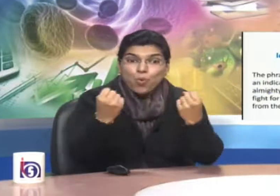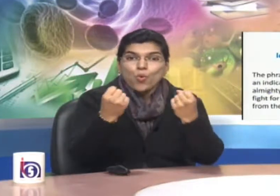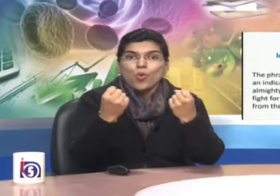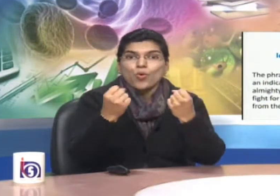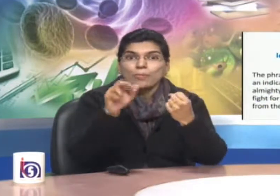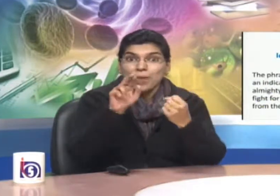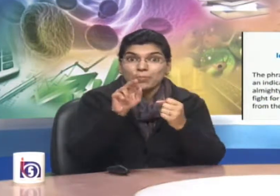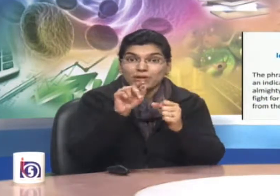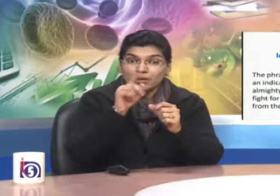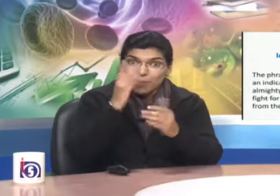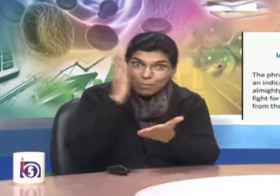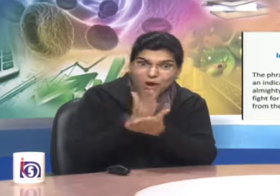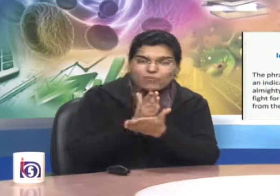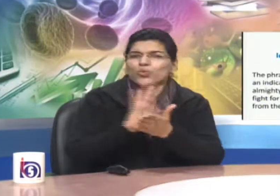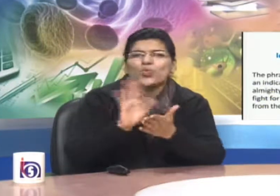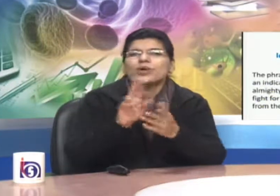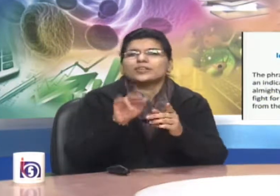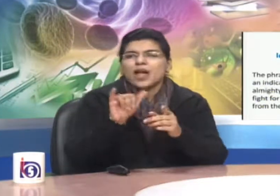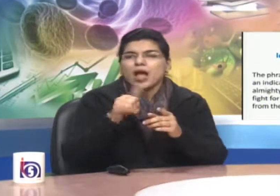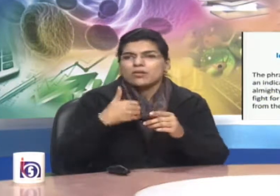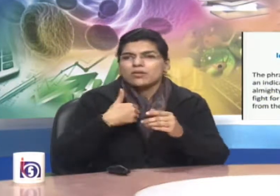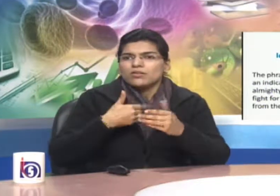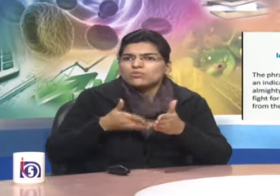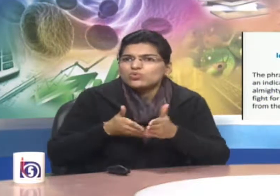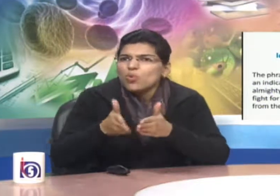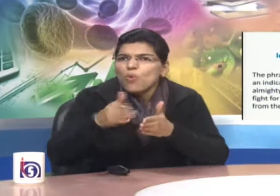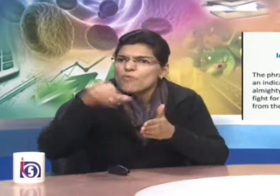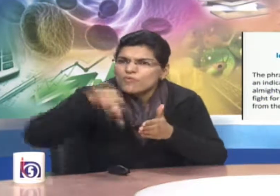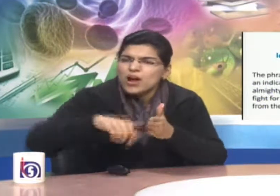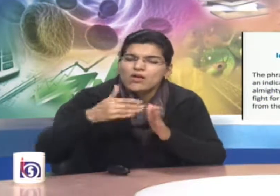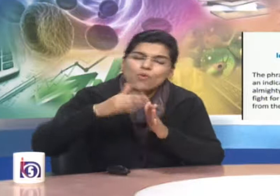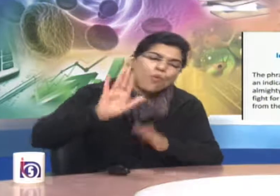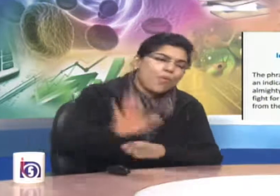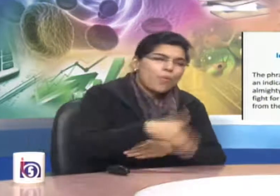free from the bondages of